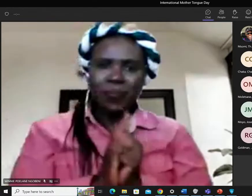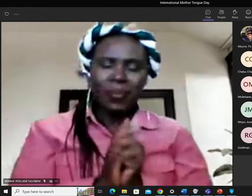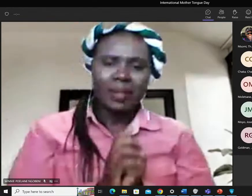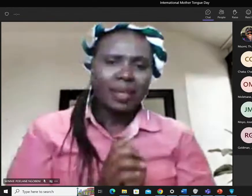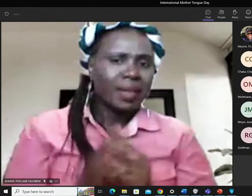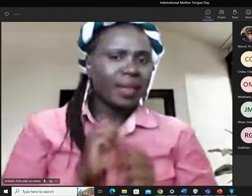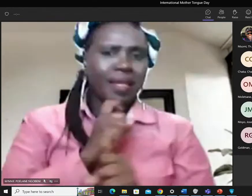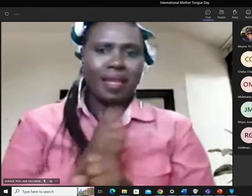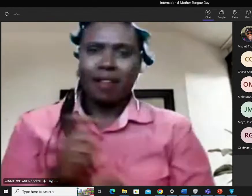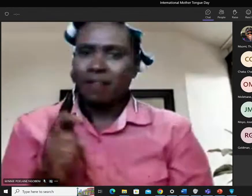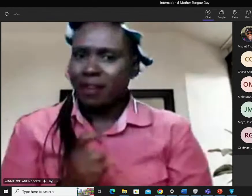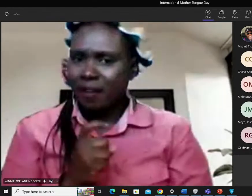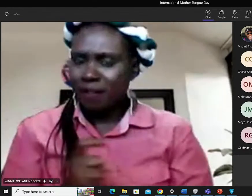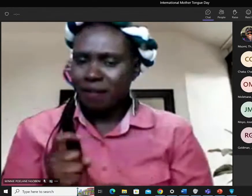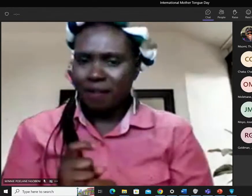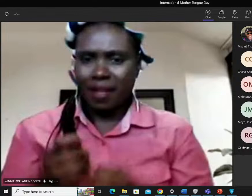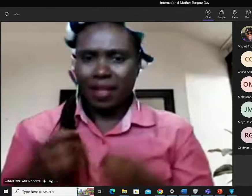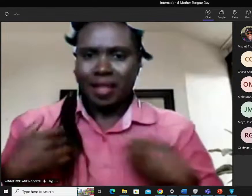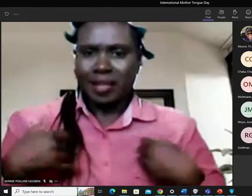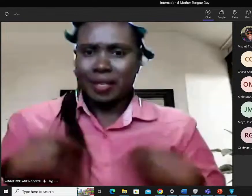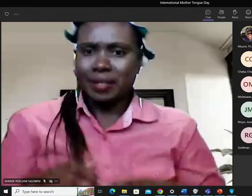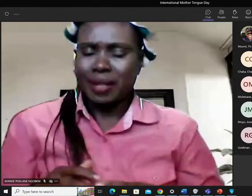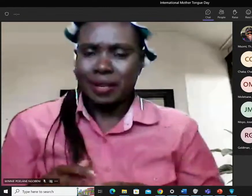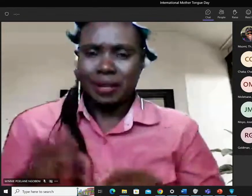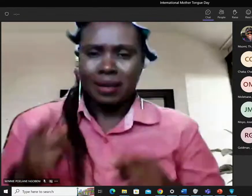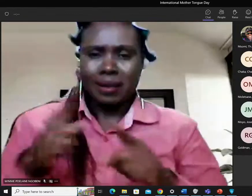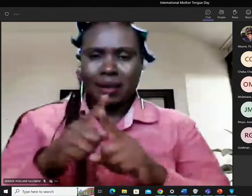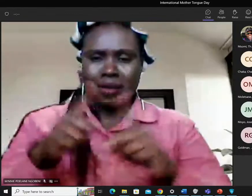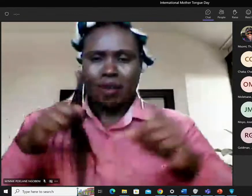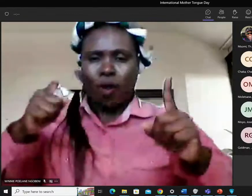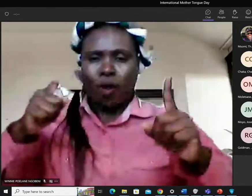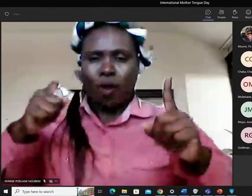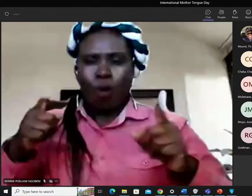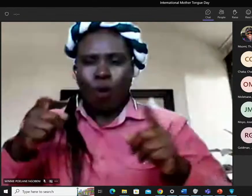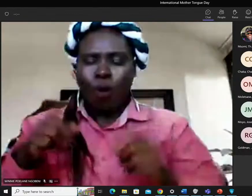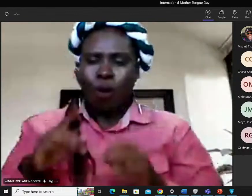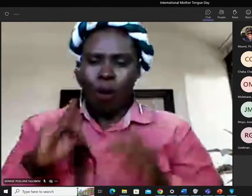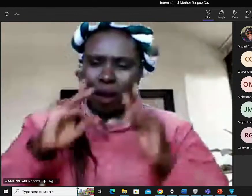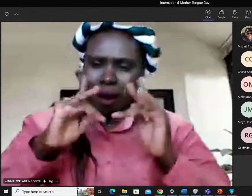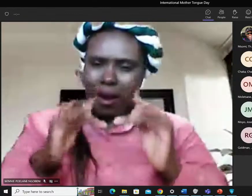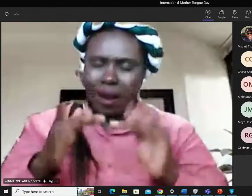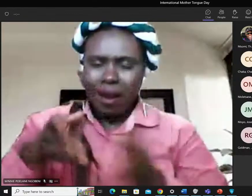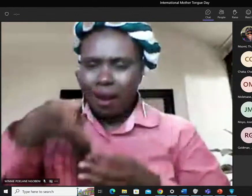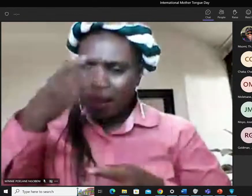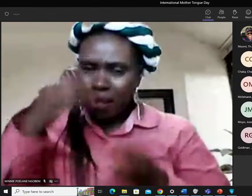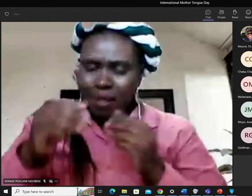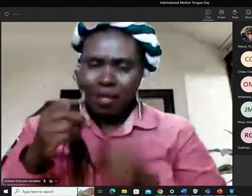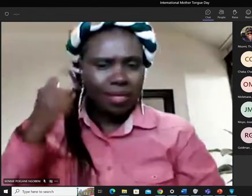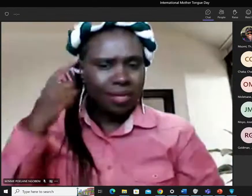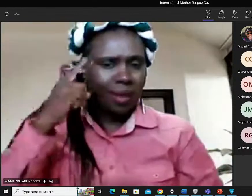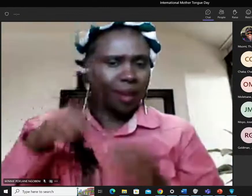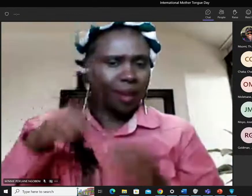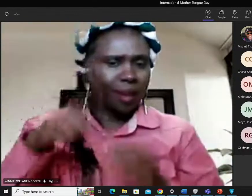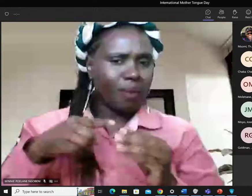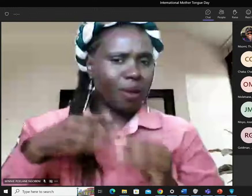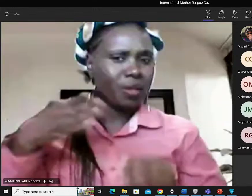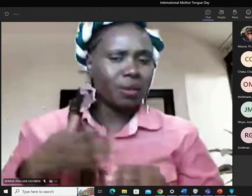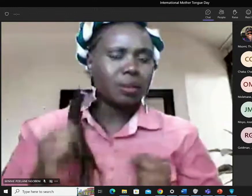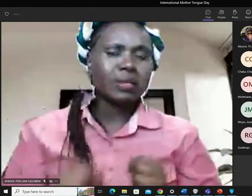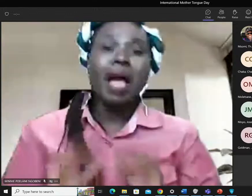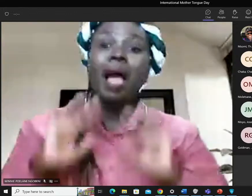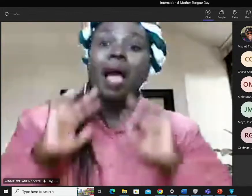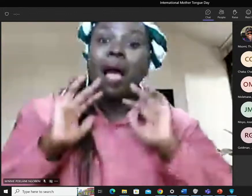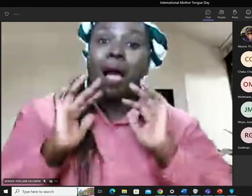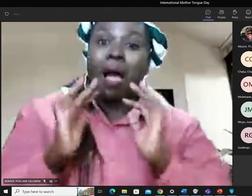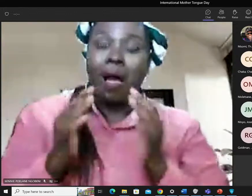never studied in an open distance e-learning institution. So we've got to actually think about those things. How can we actually get those students